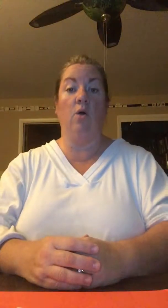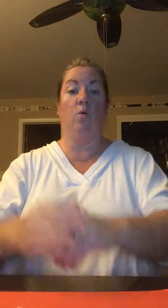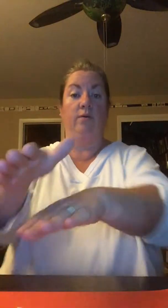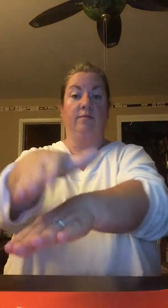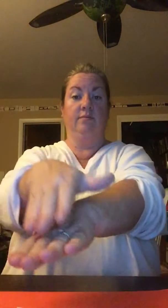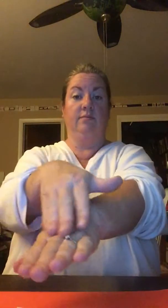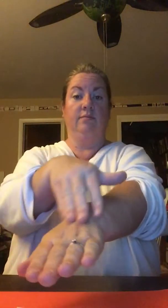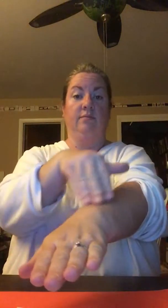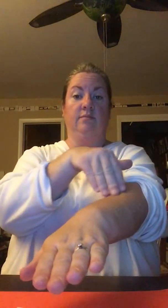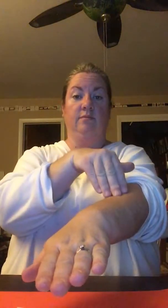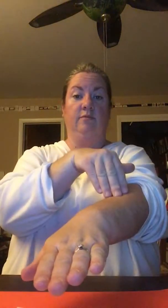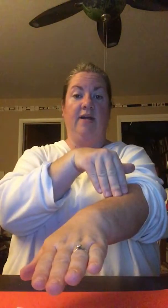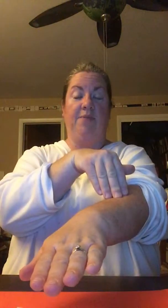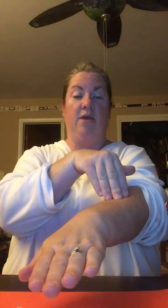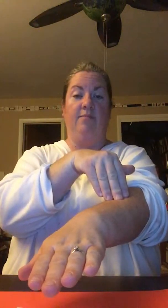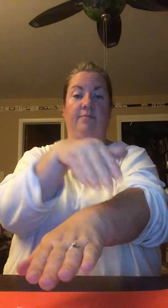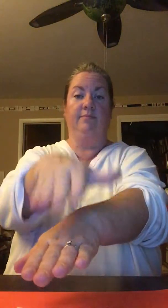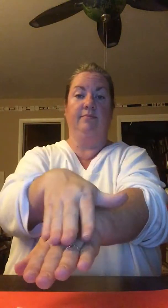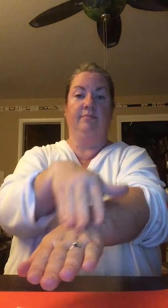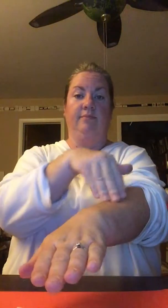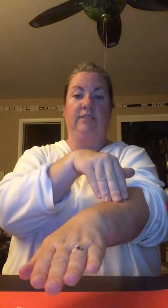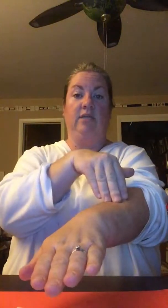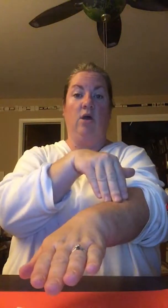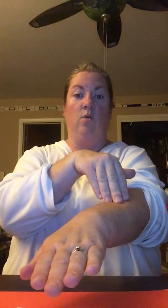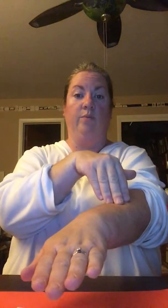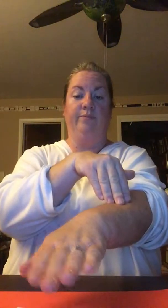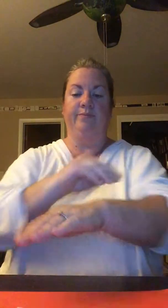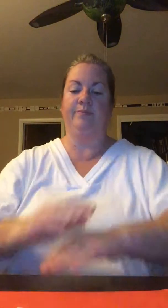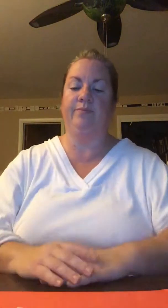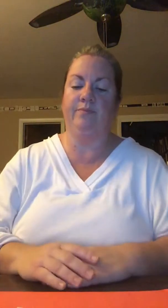Slow. Right up the arm. Slow.